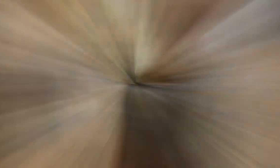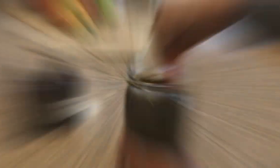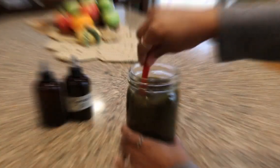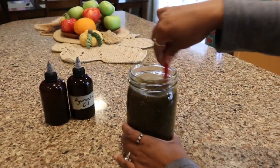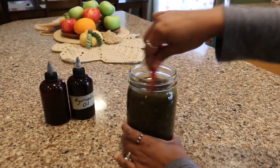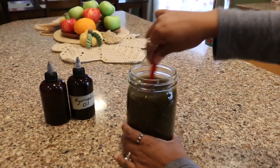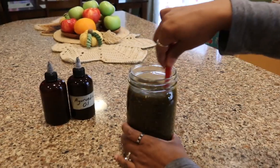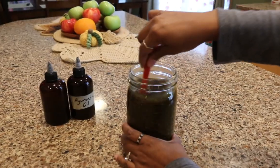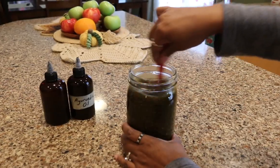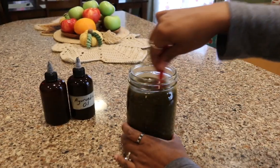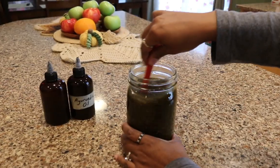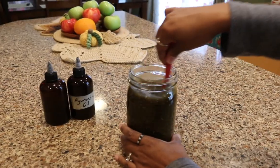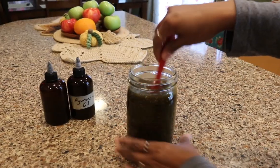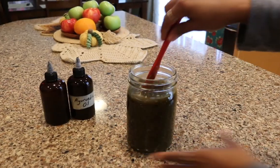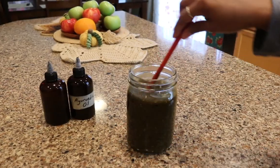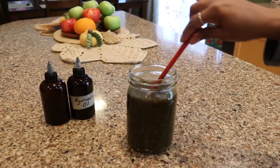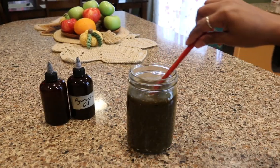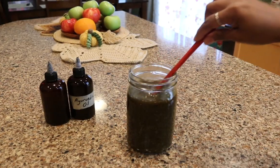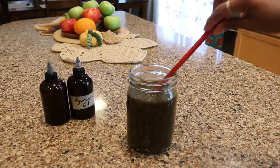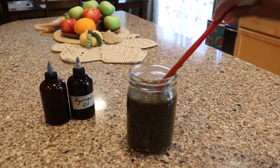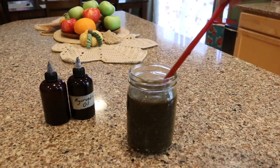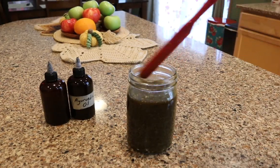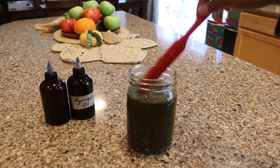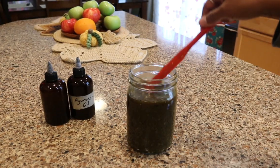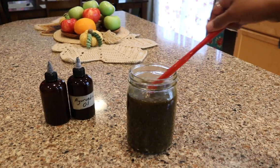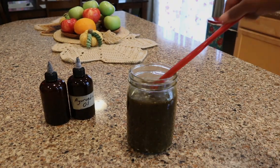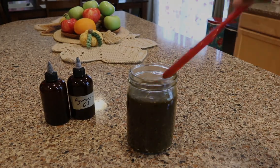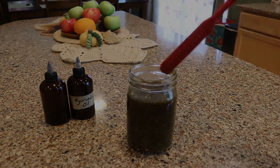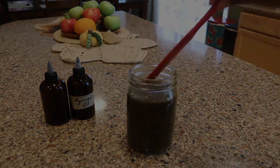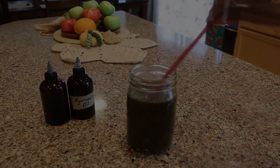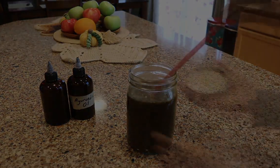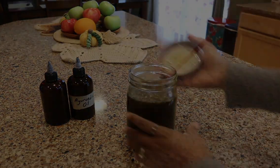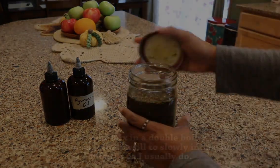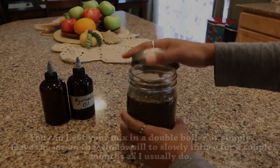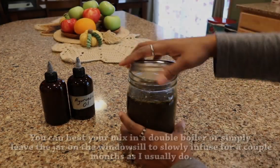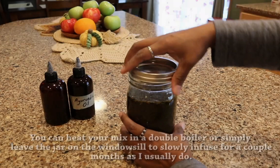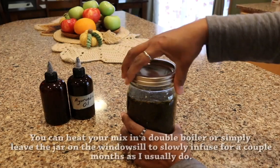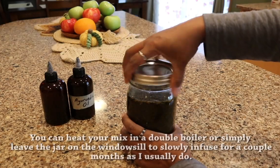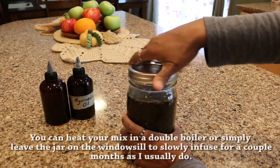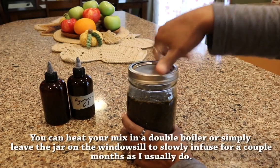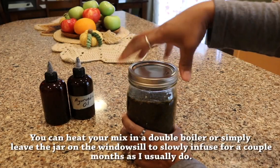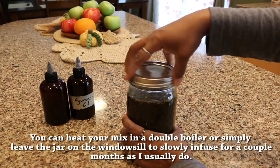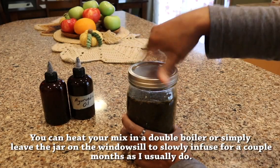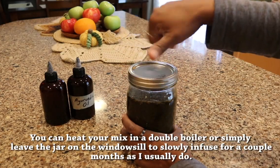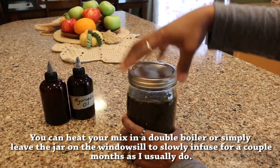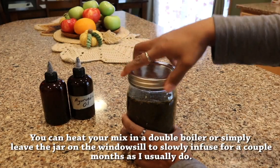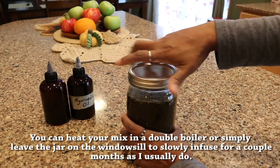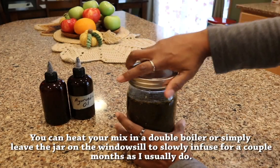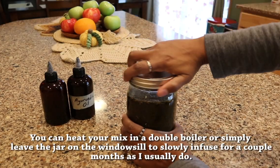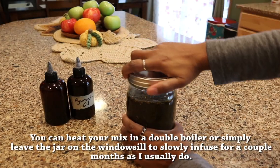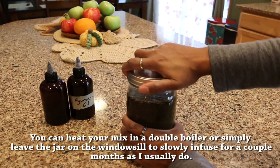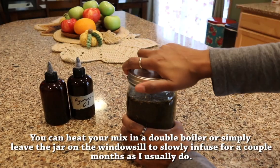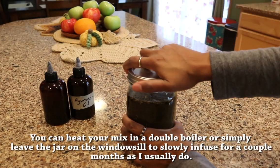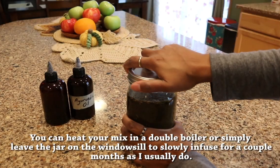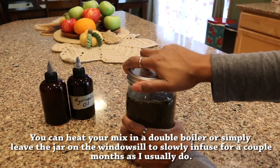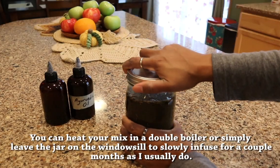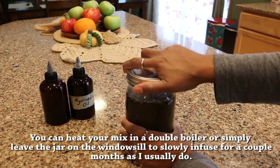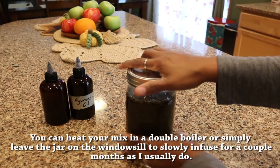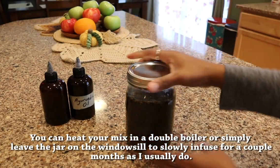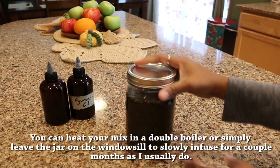mix again, and let it continue to sit and infuse. So you can use the double boiler method to heat this for a while and then let